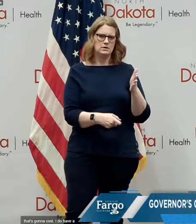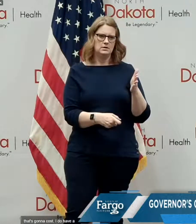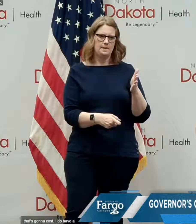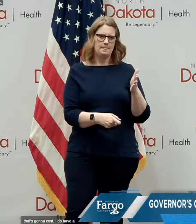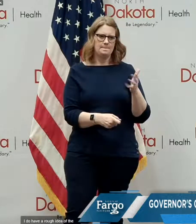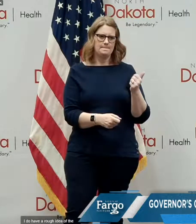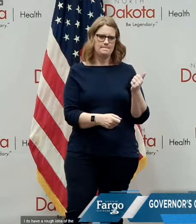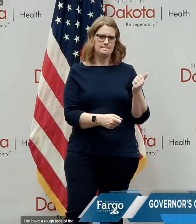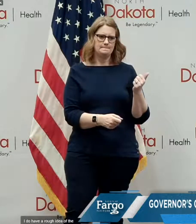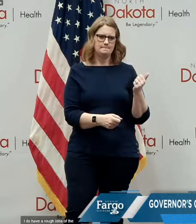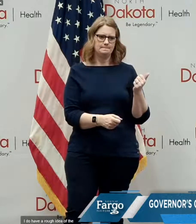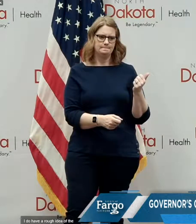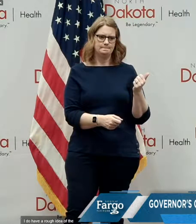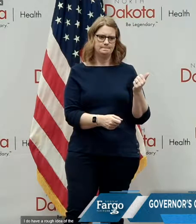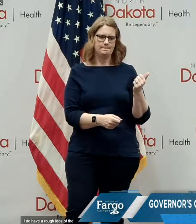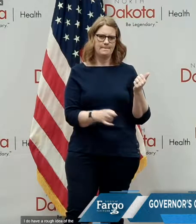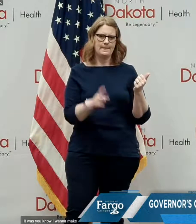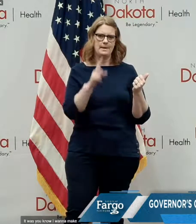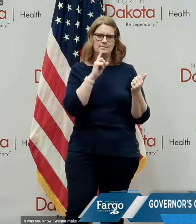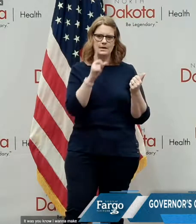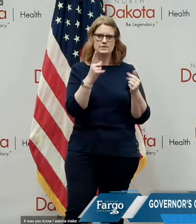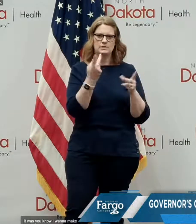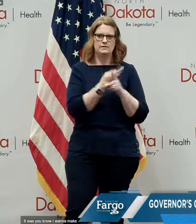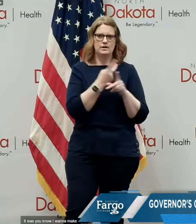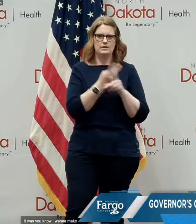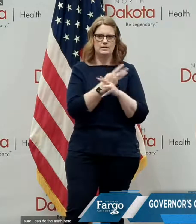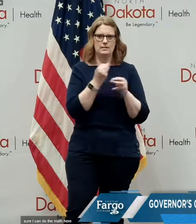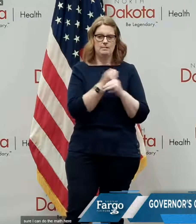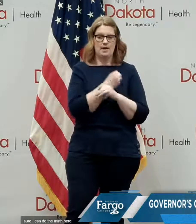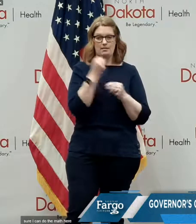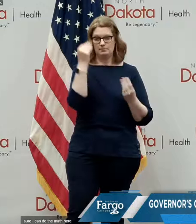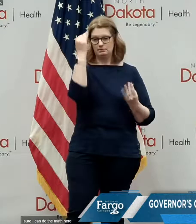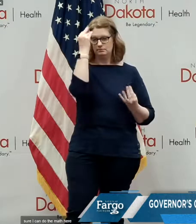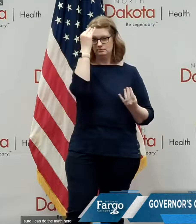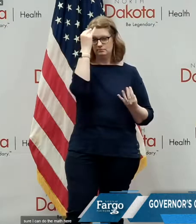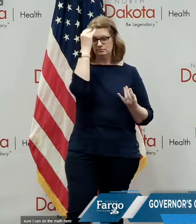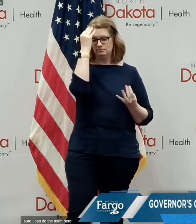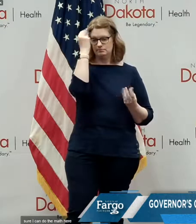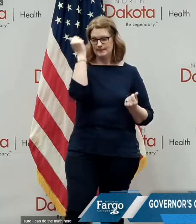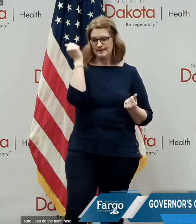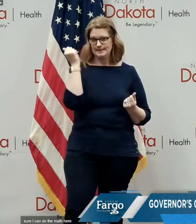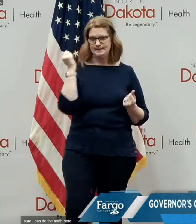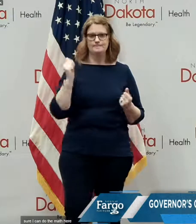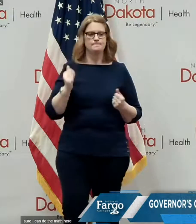it was, and I want to make sure I can do the math here quickly in my head, but